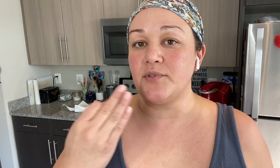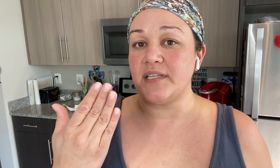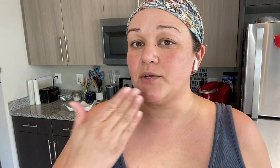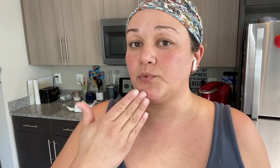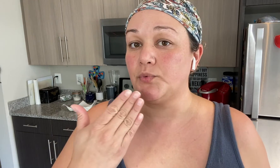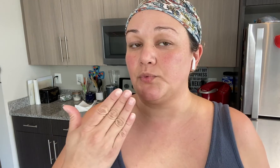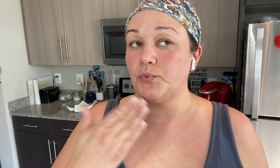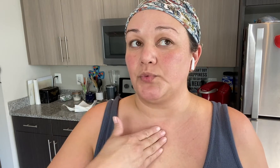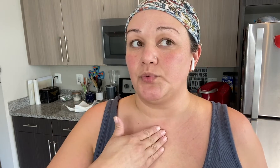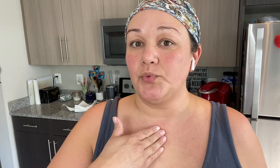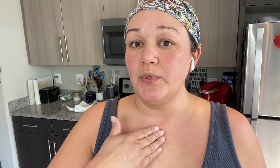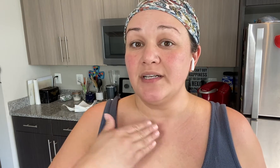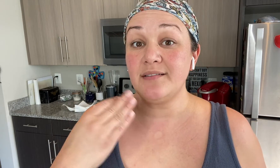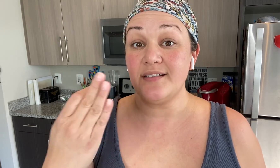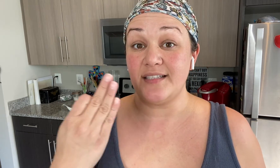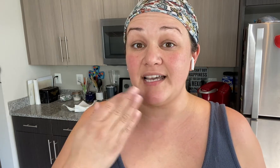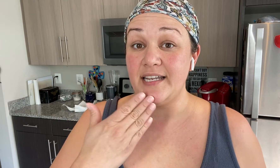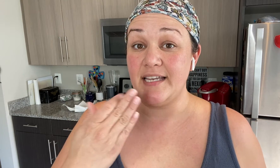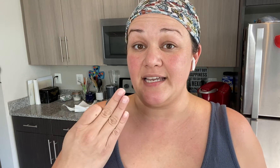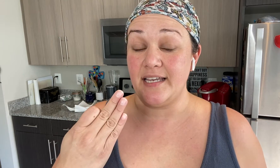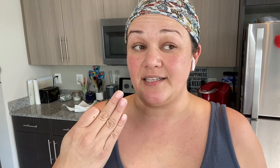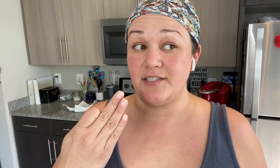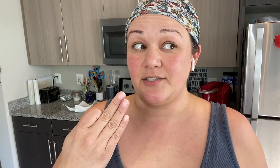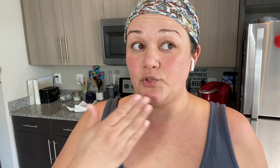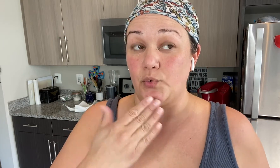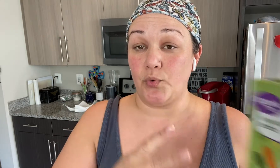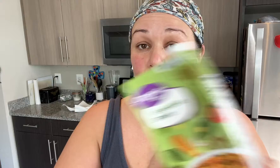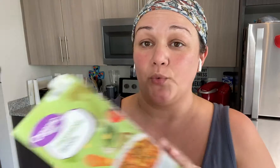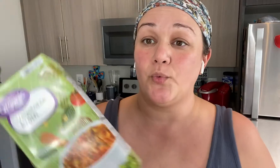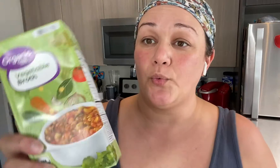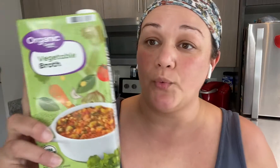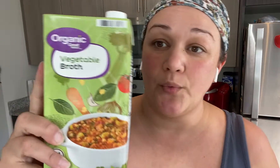a usar esto.